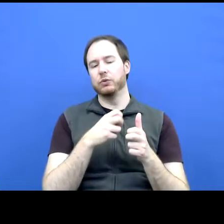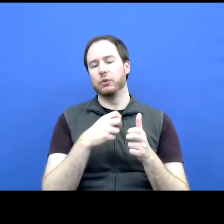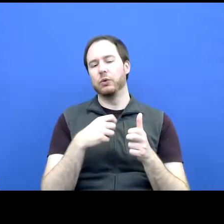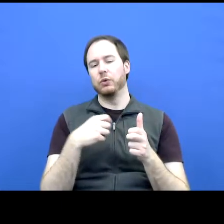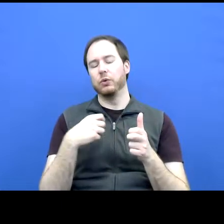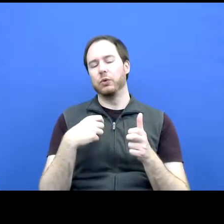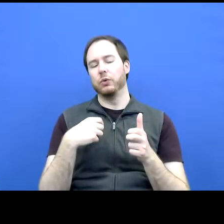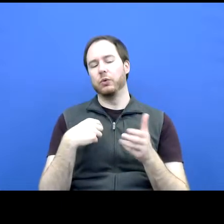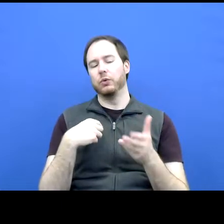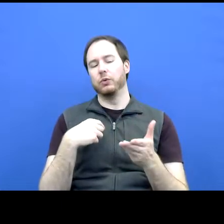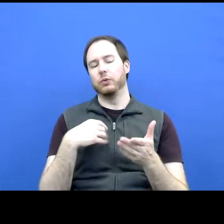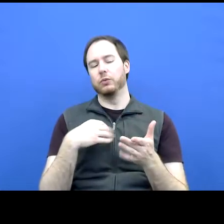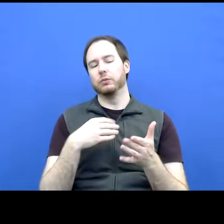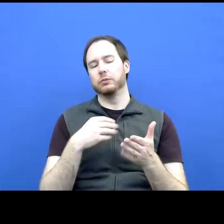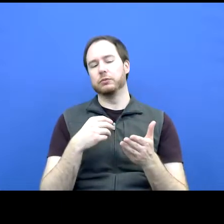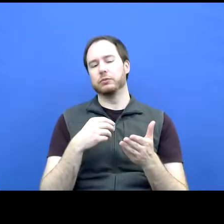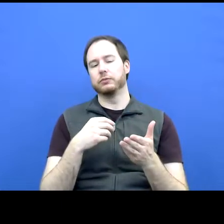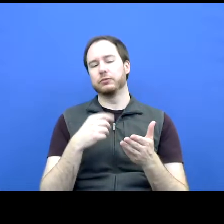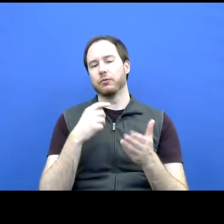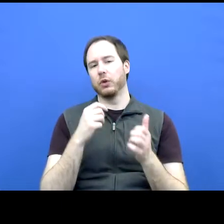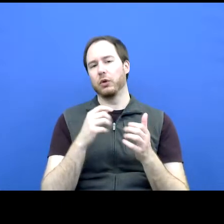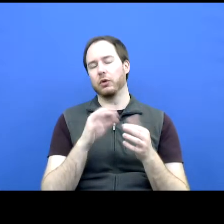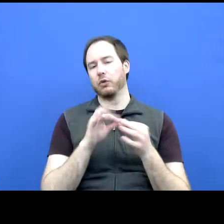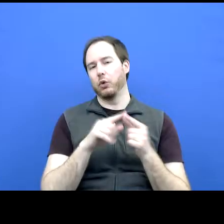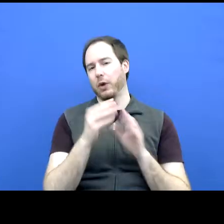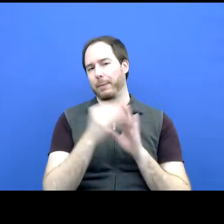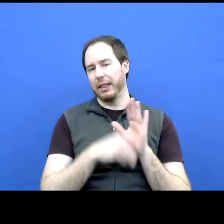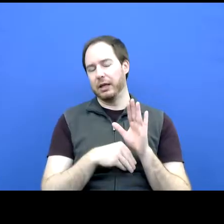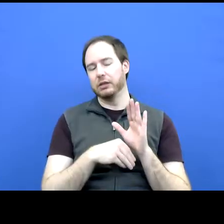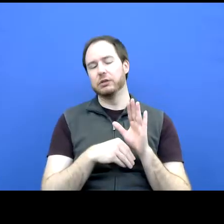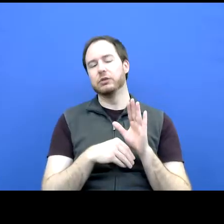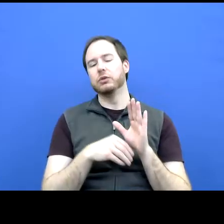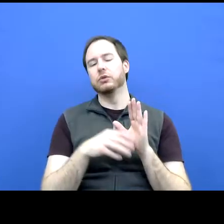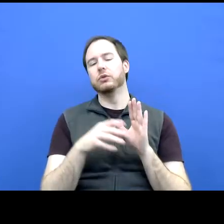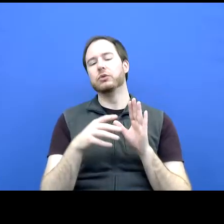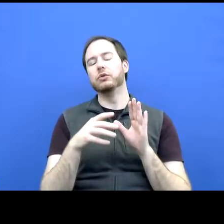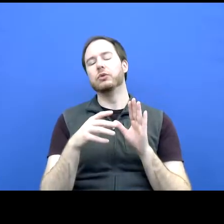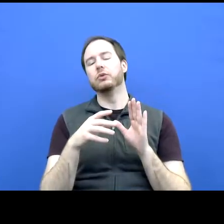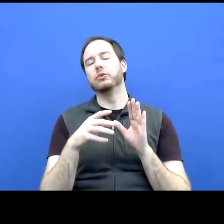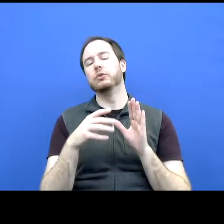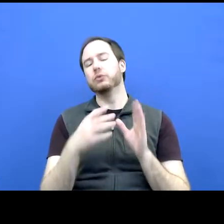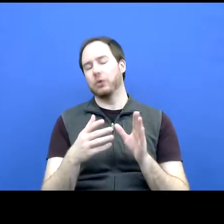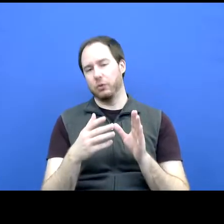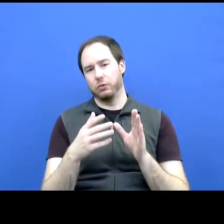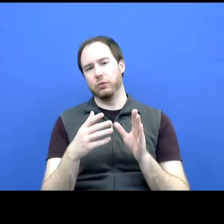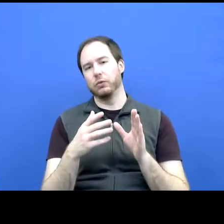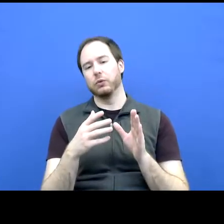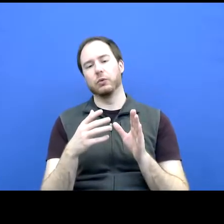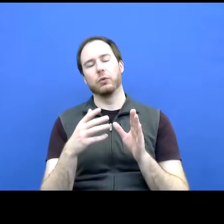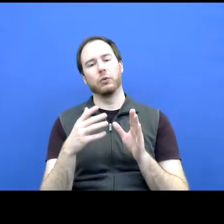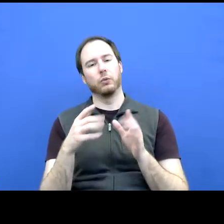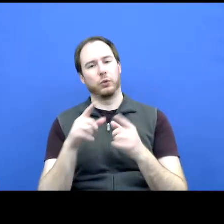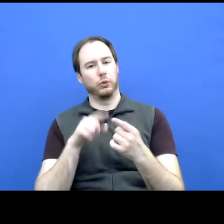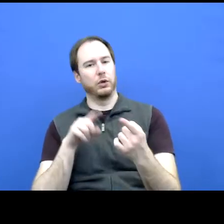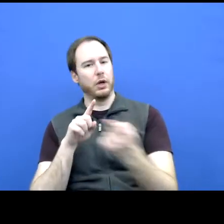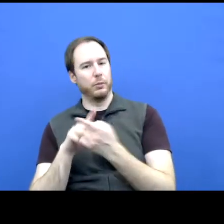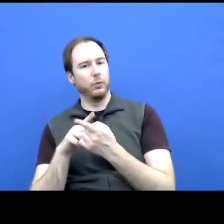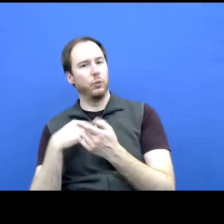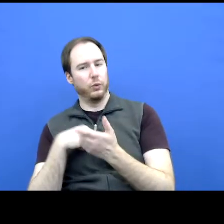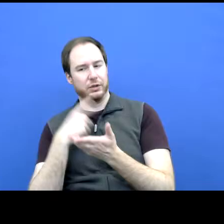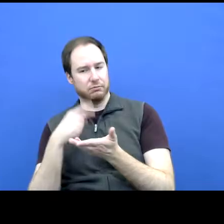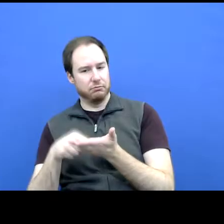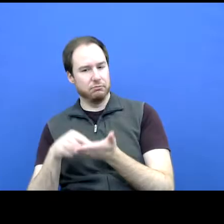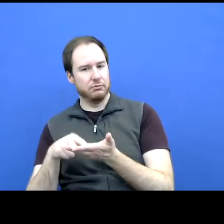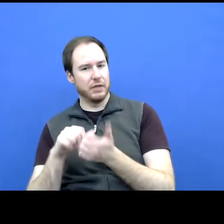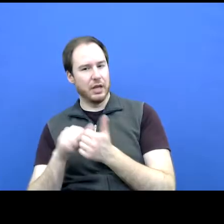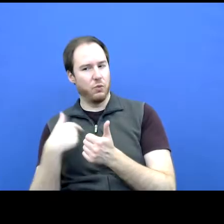with the application, and so we could go over those and see is there a way to mitigate